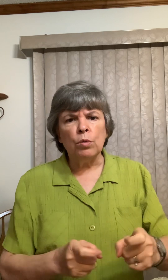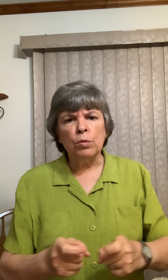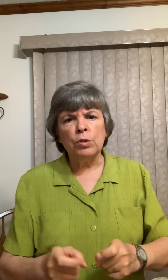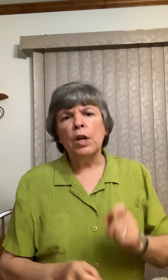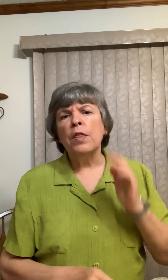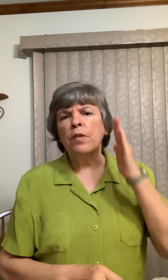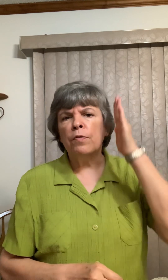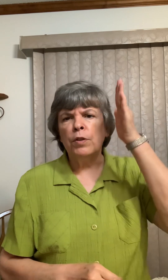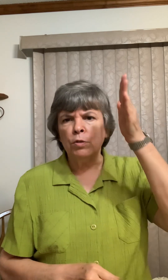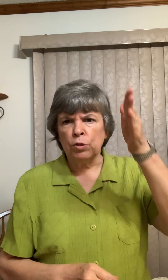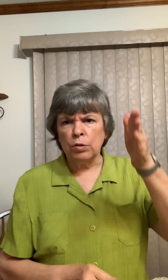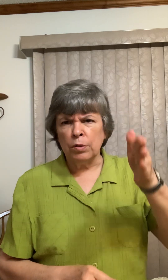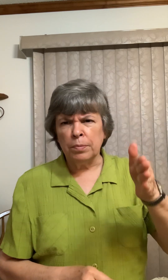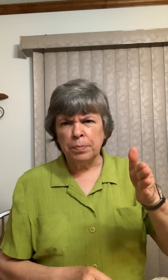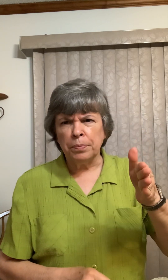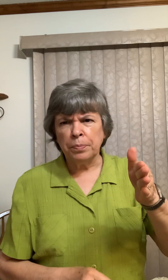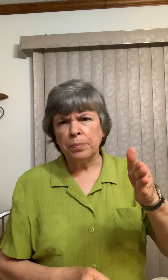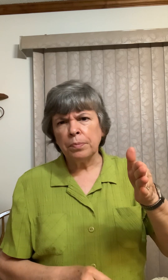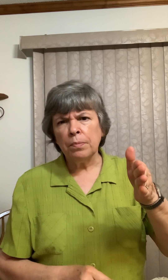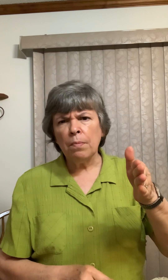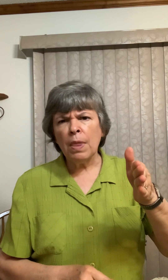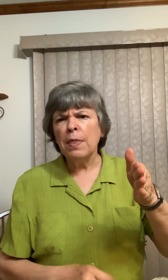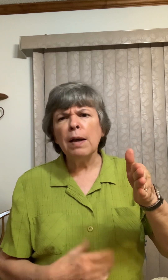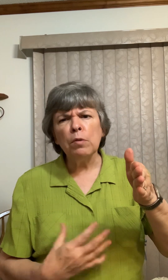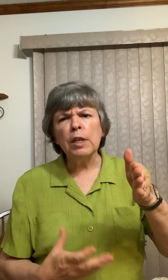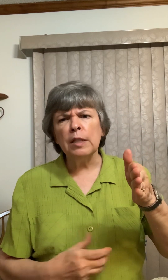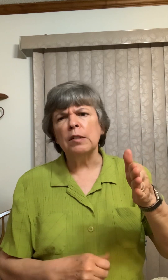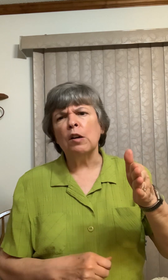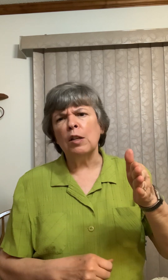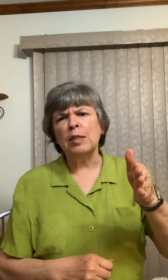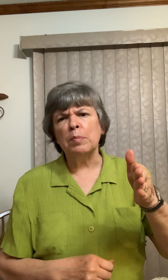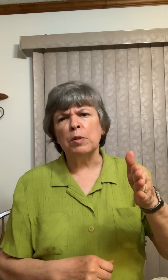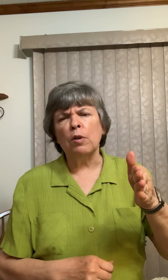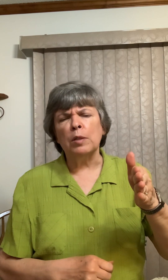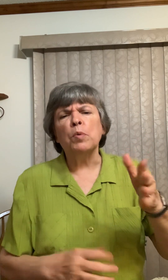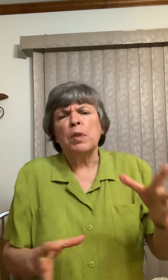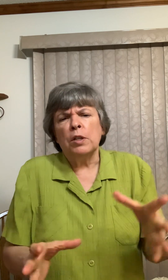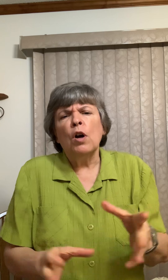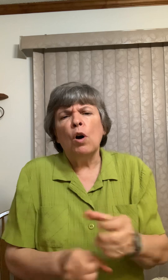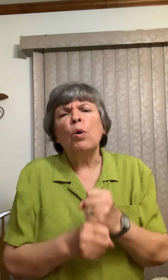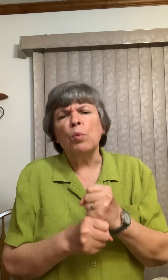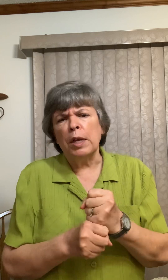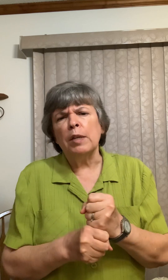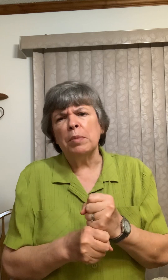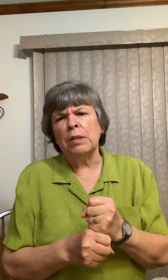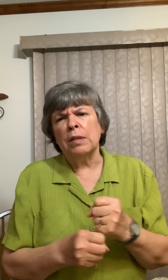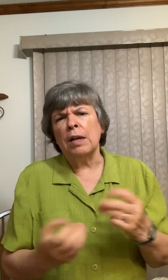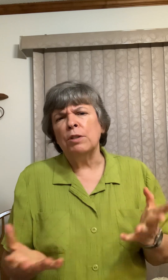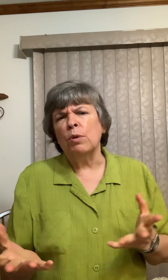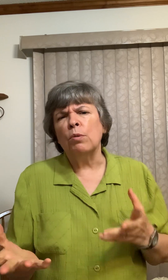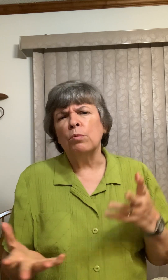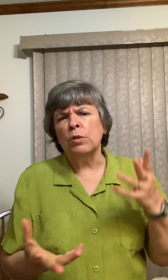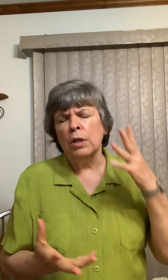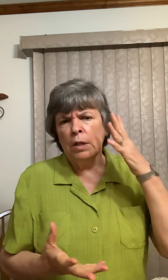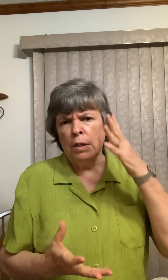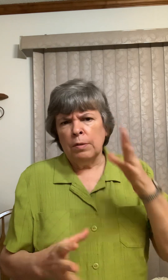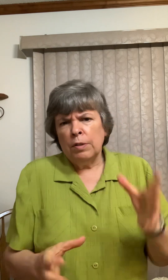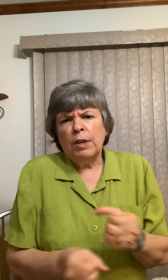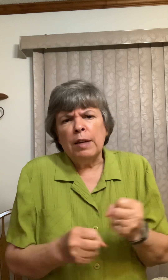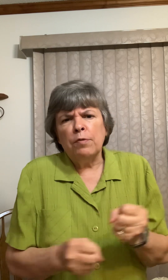controls the future. That really gets the concept across more than holding it, because how do you hold? You can't